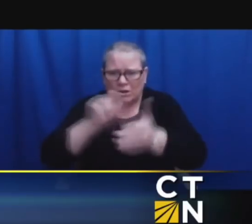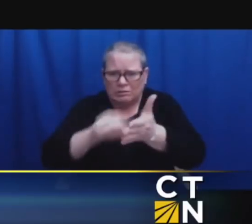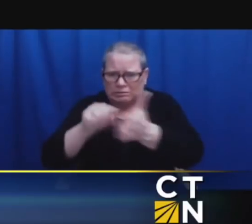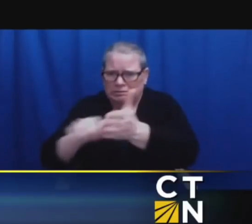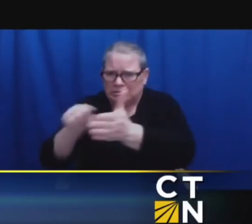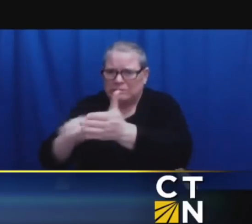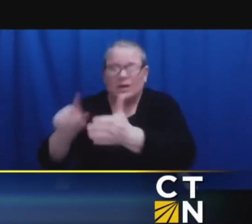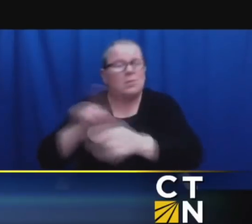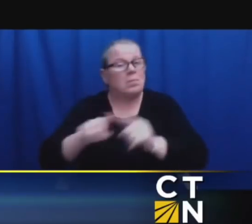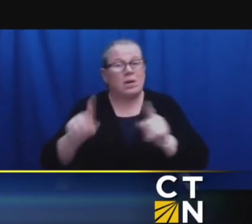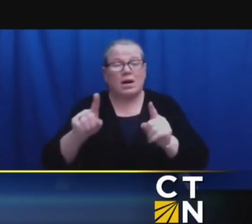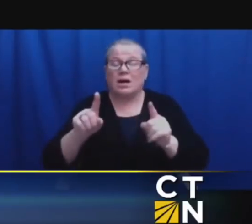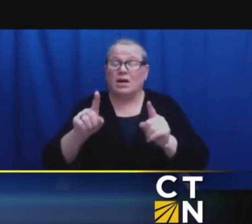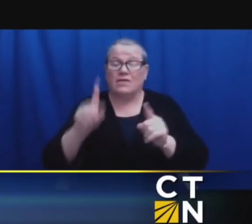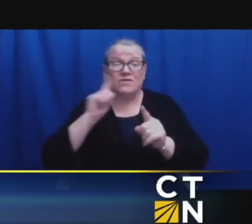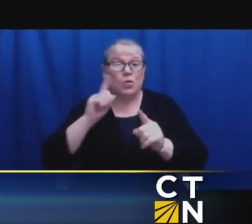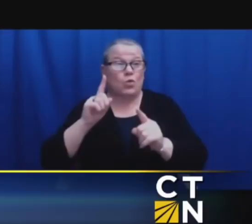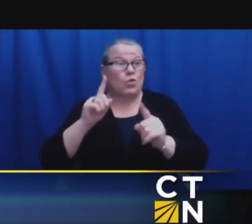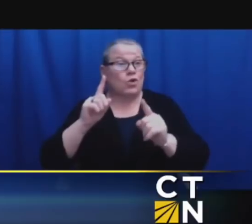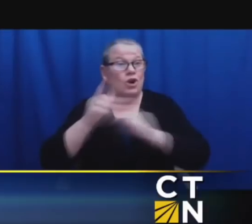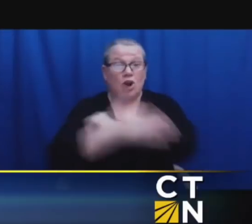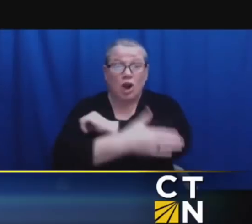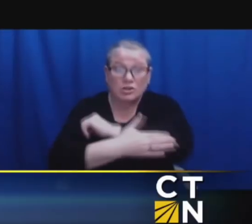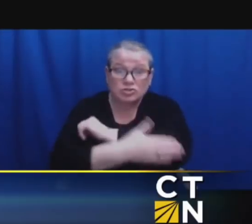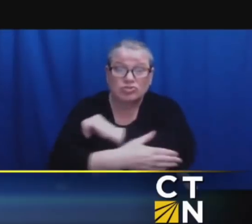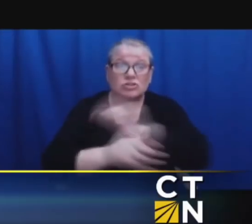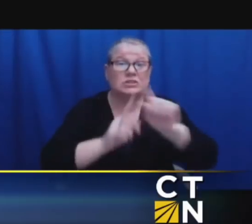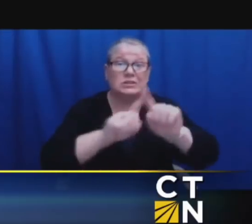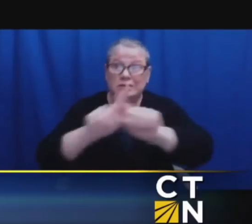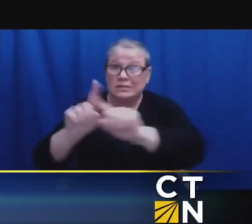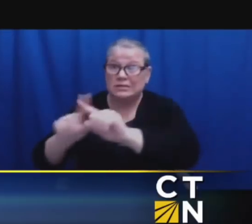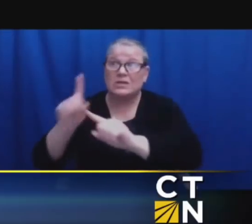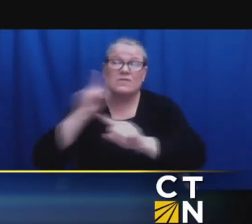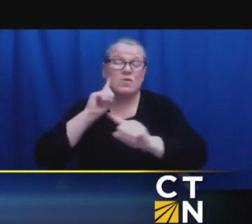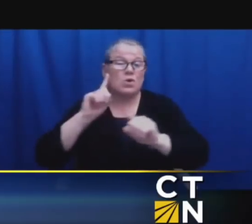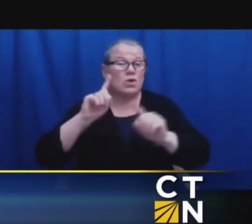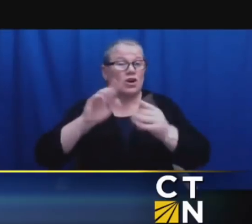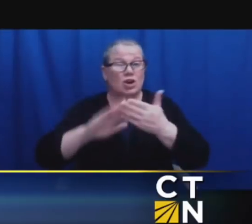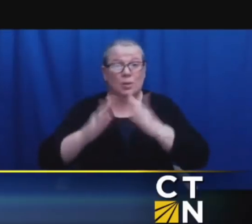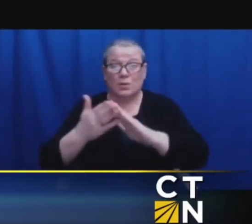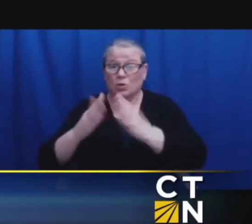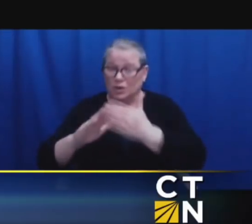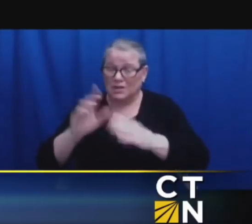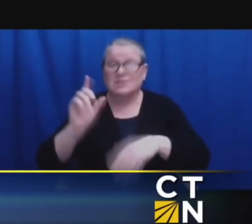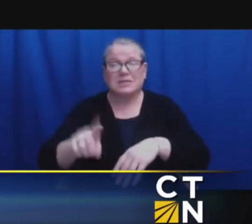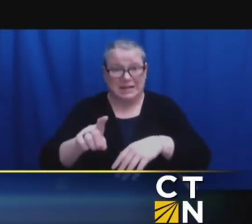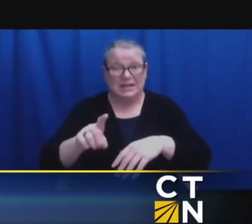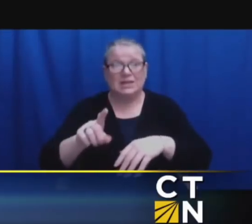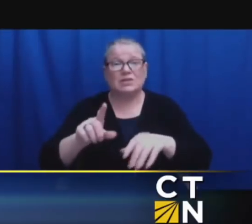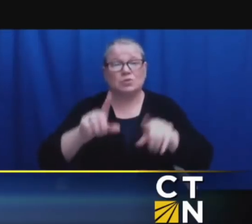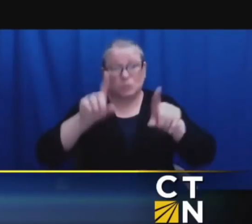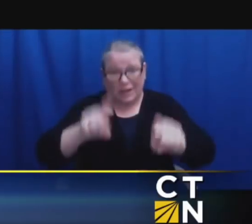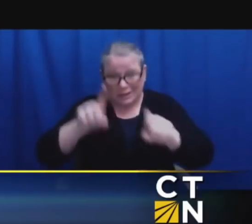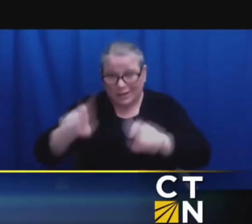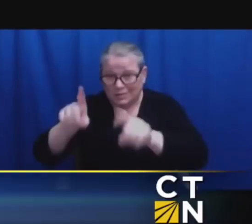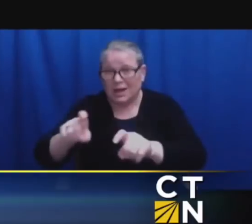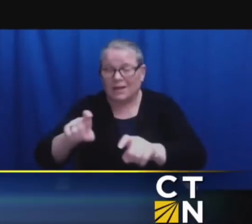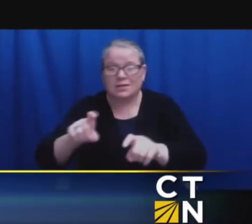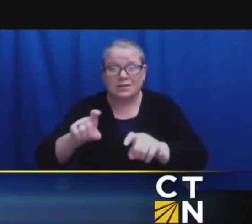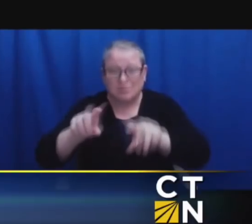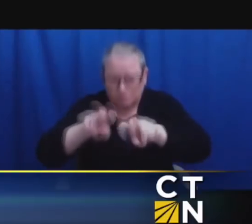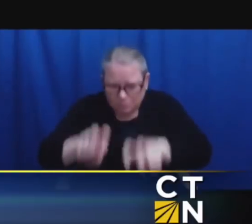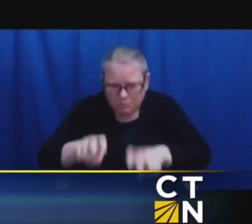countries and communities to be doing the test to detect them. So the